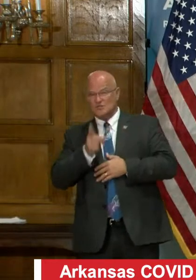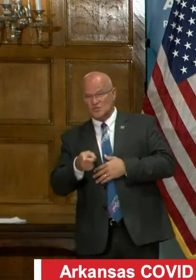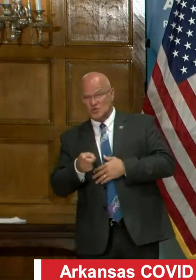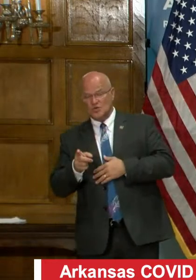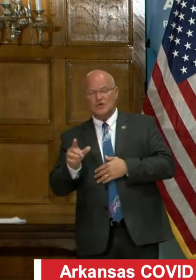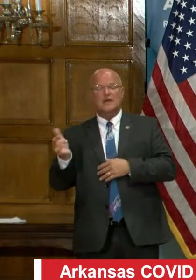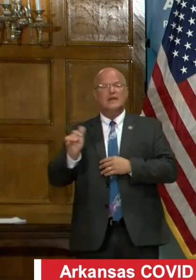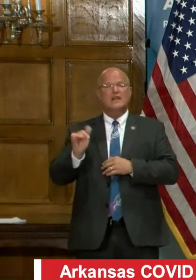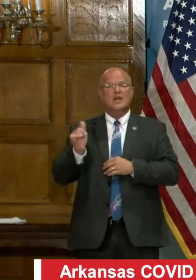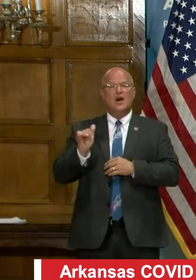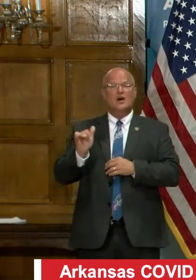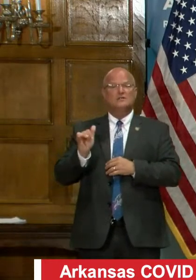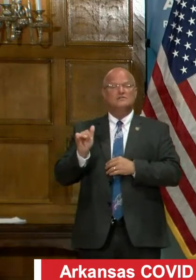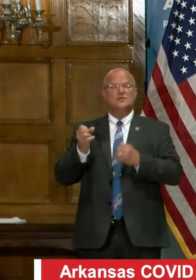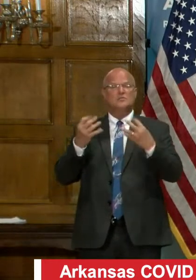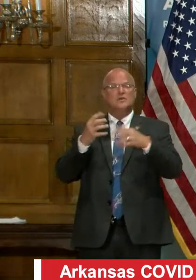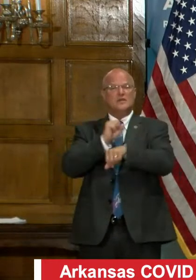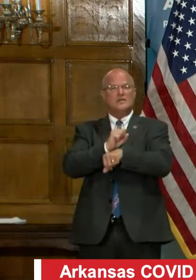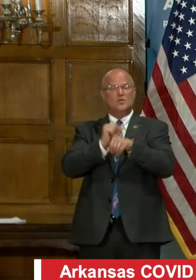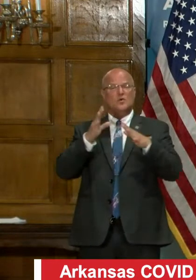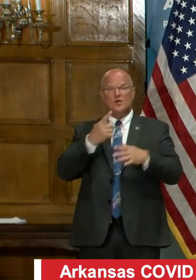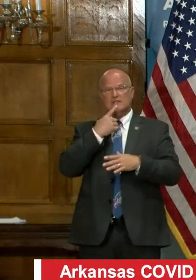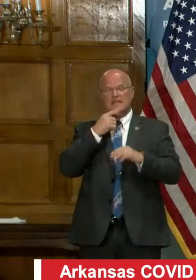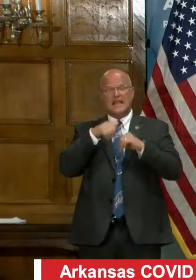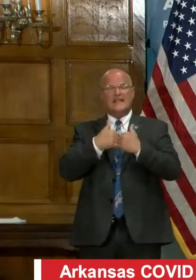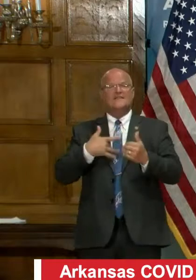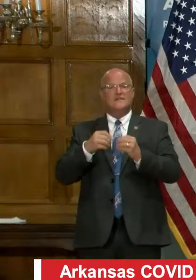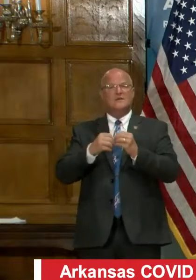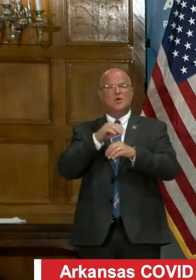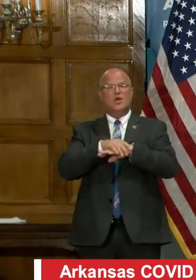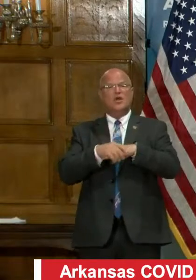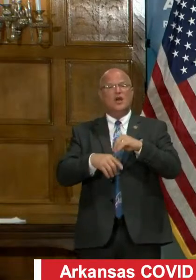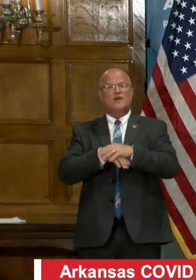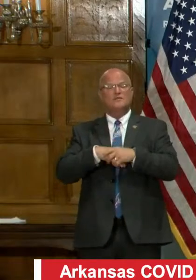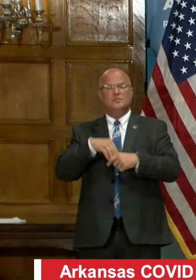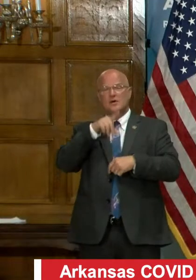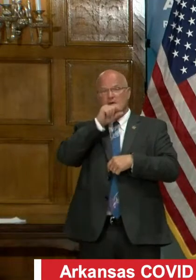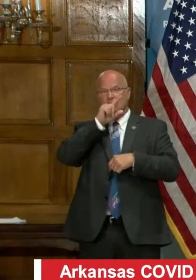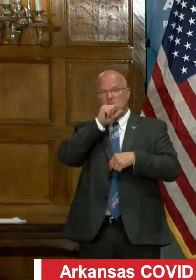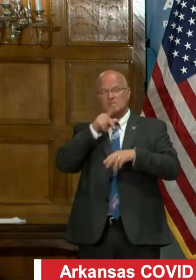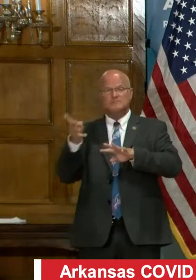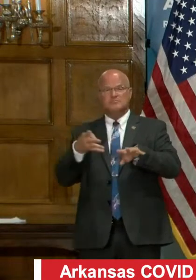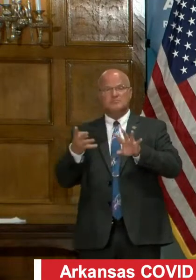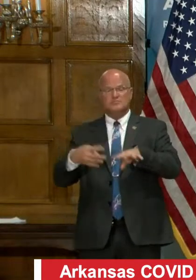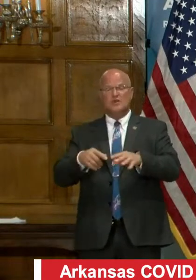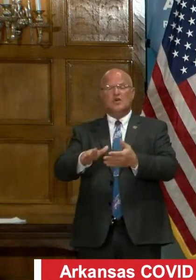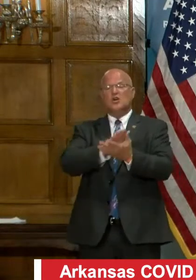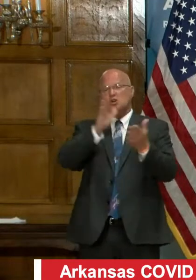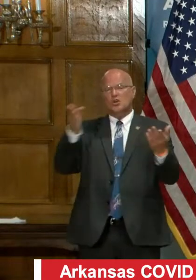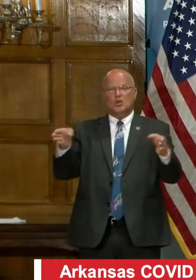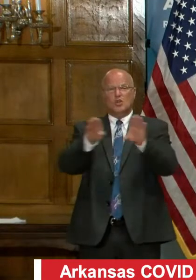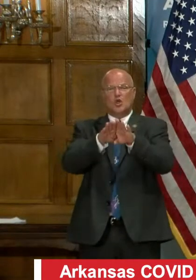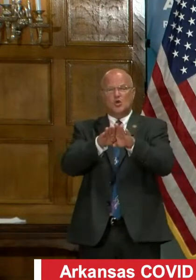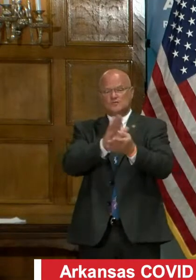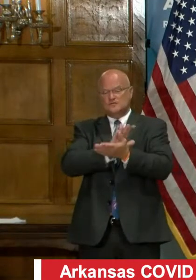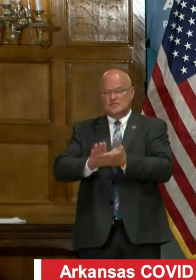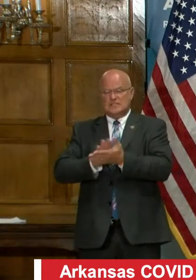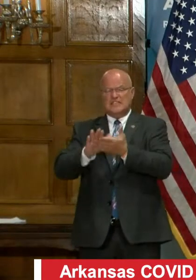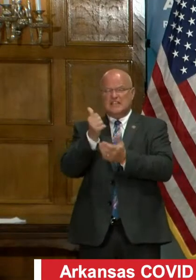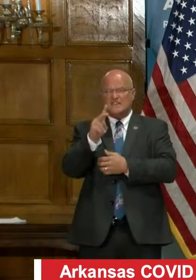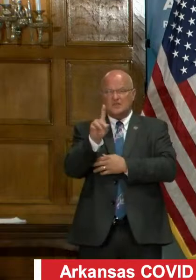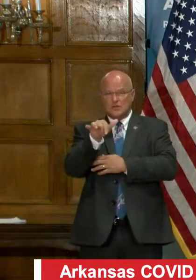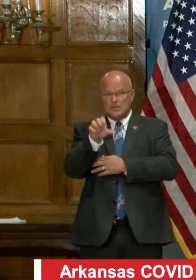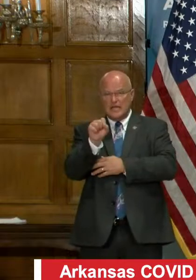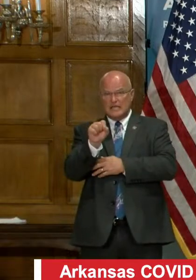And also, lots of the workers are talking about how they feel more comfortable if the poultry plants were closed for cleaning for a couple days. Is this